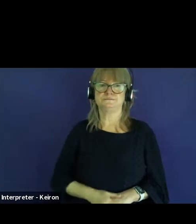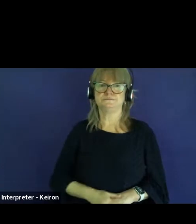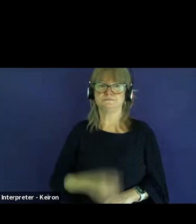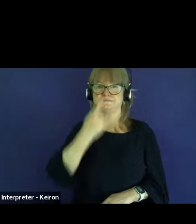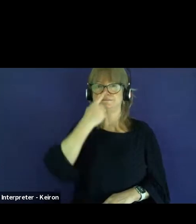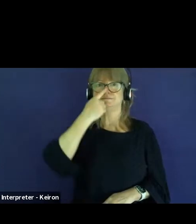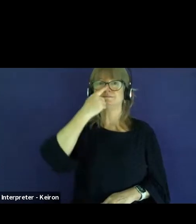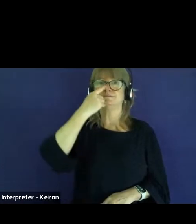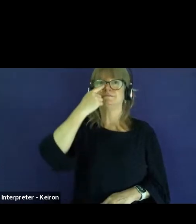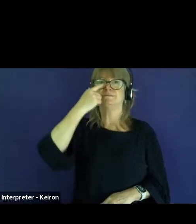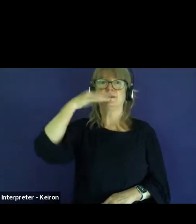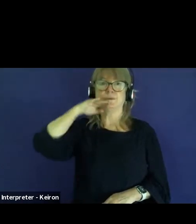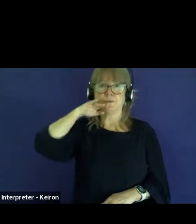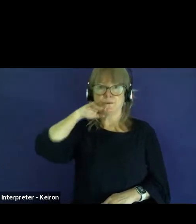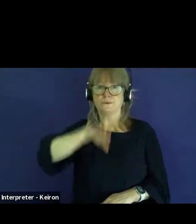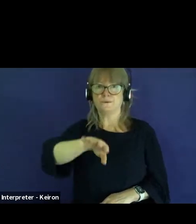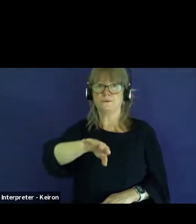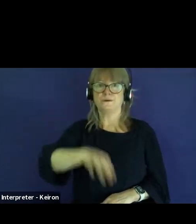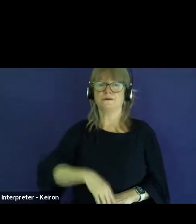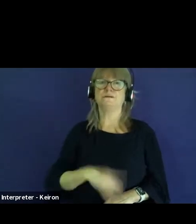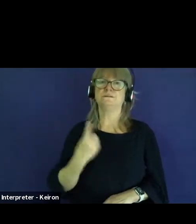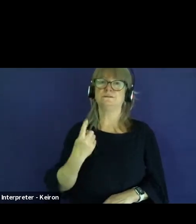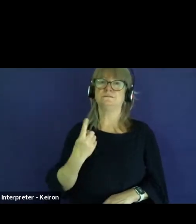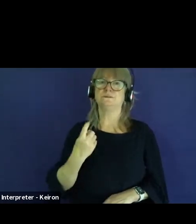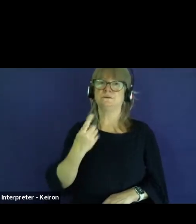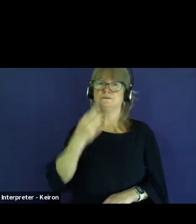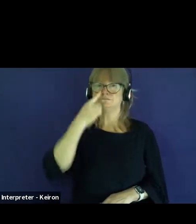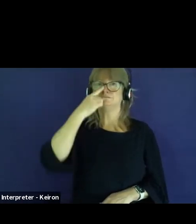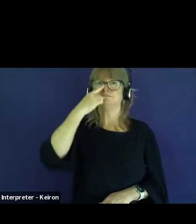And again, one more.